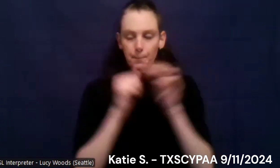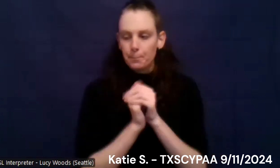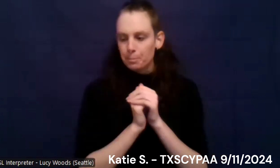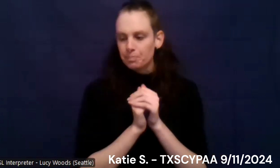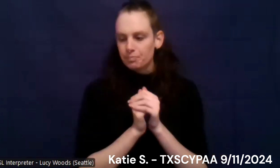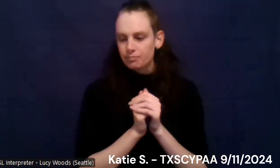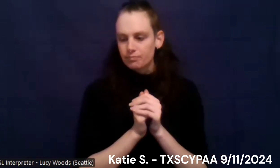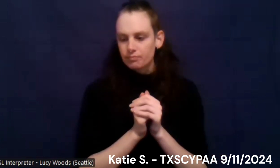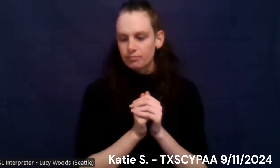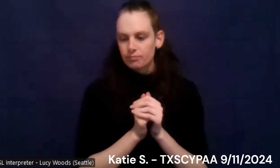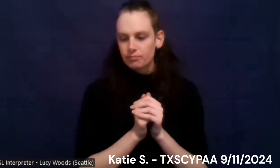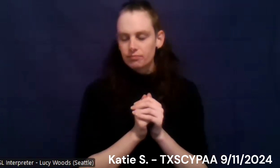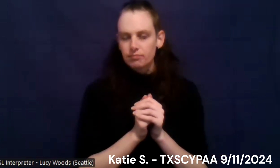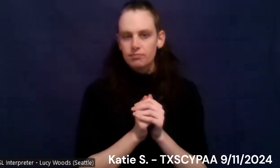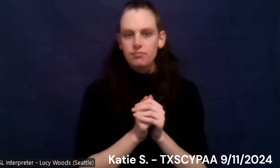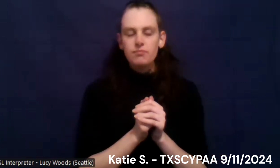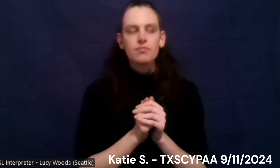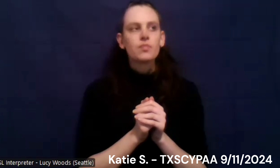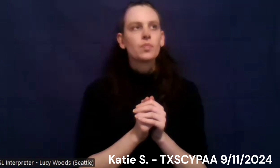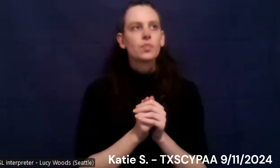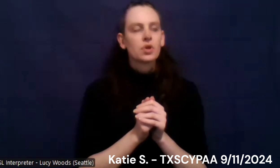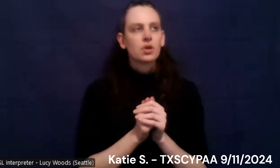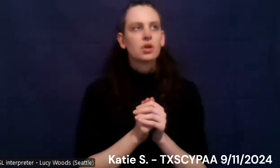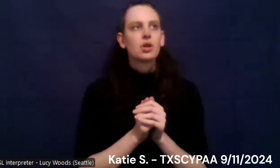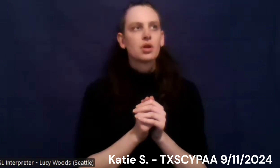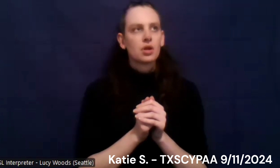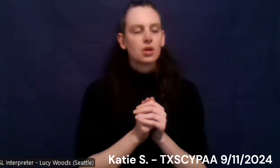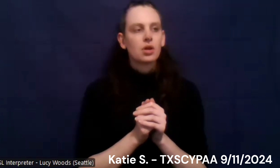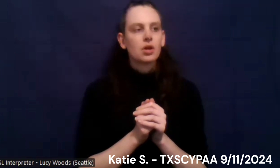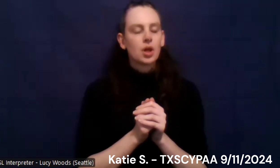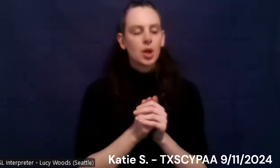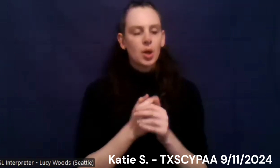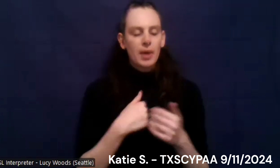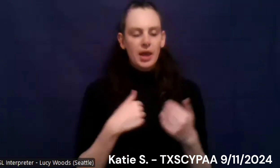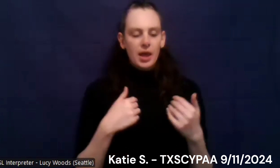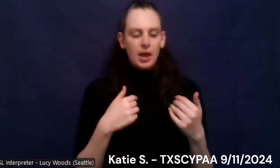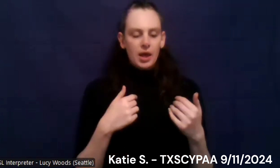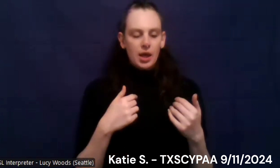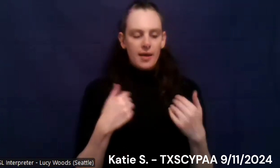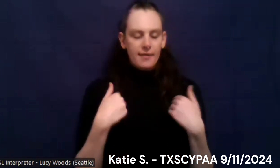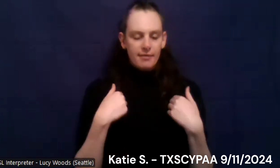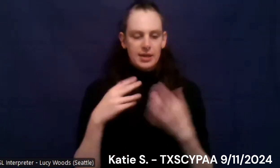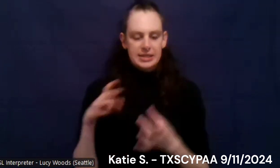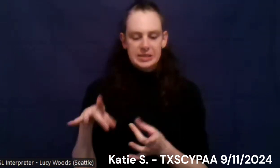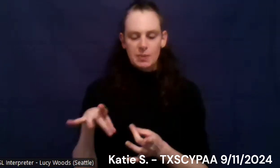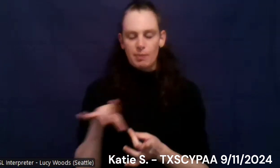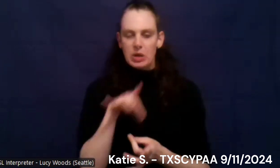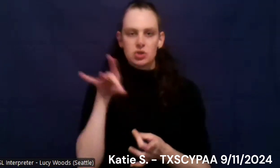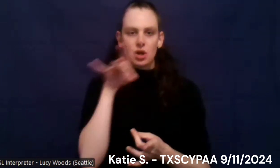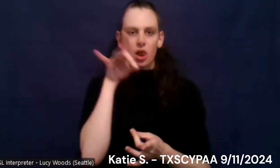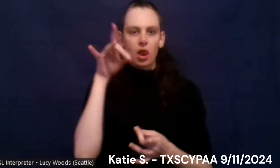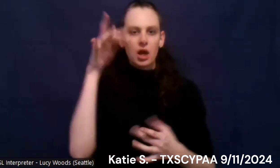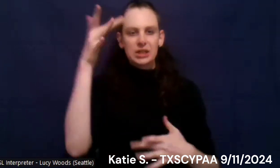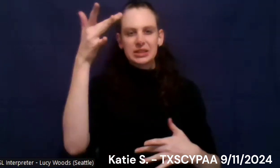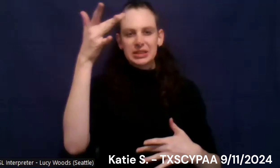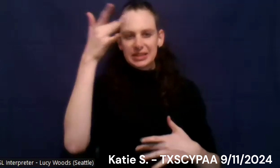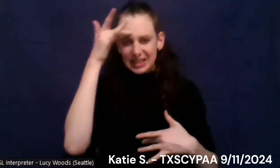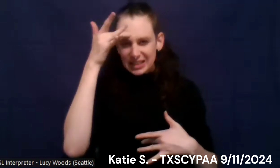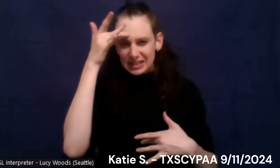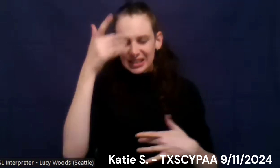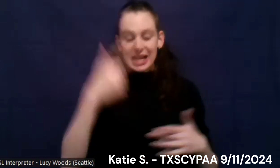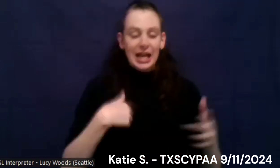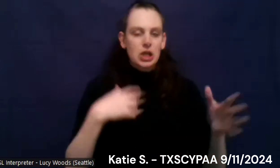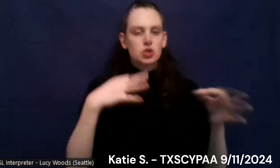I just had that like, spiritual sickness. Like when I describe, and I'm sure that a lot of